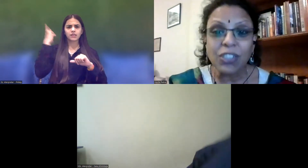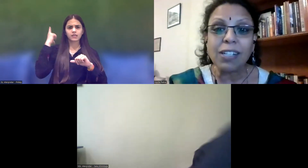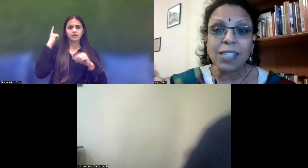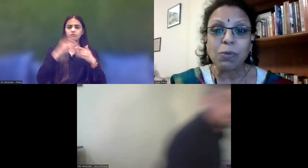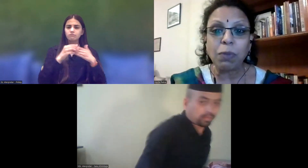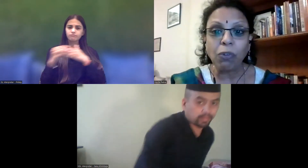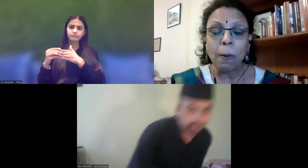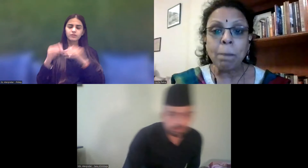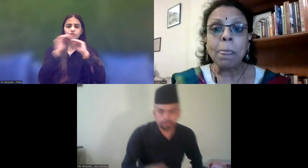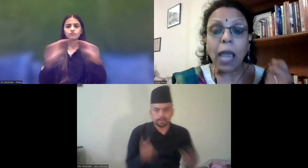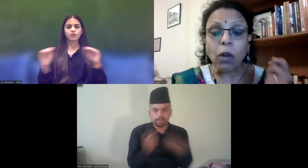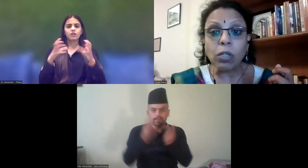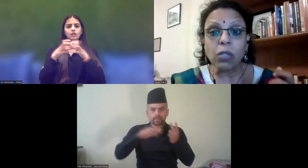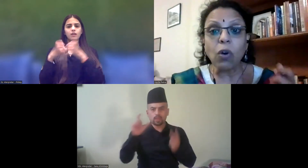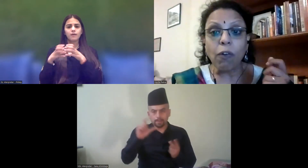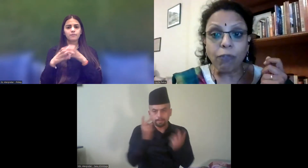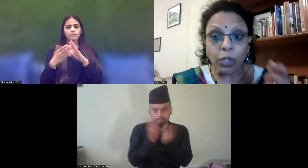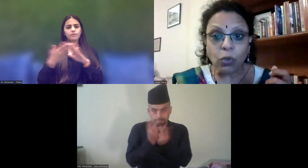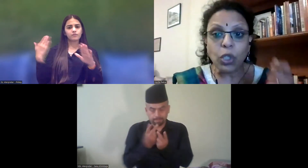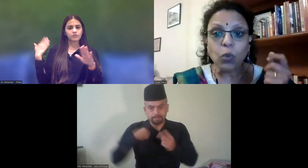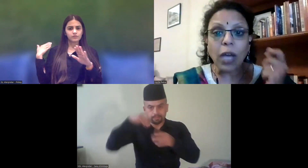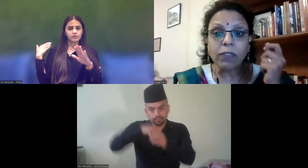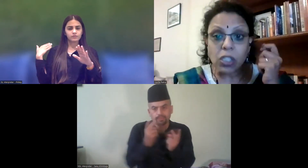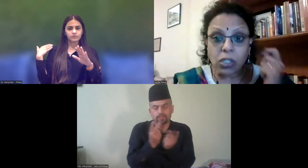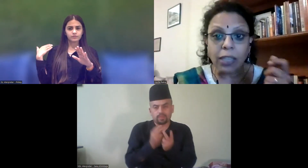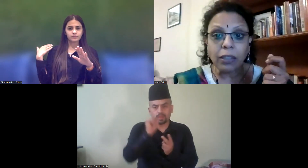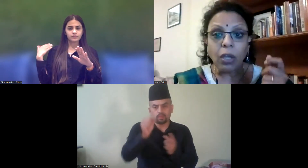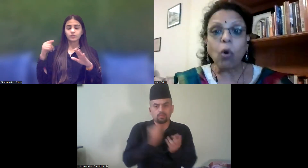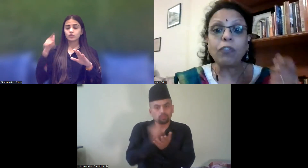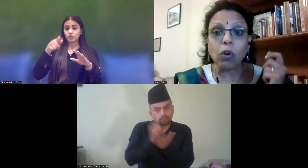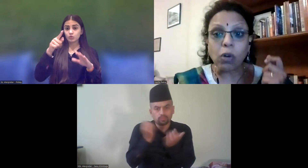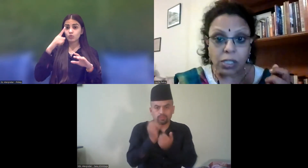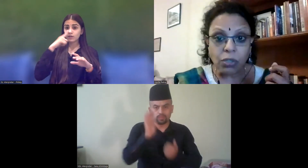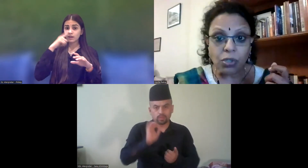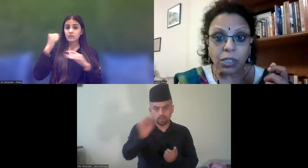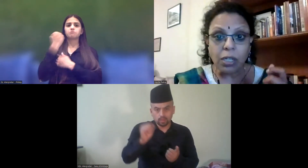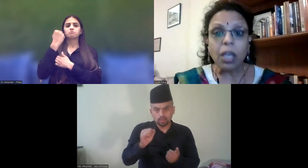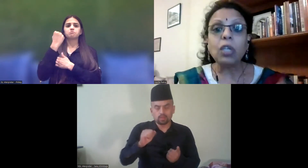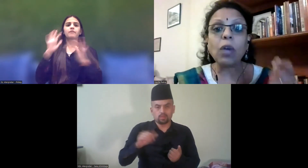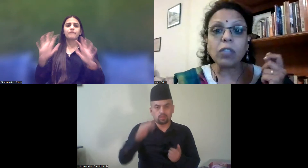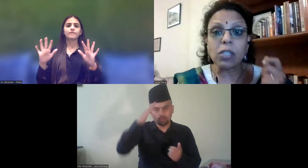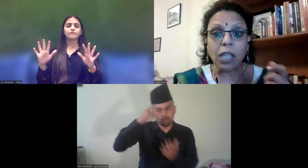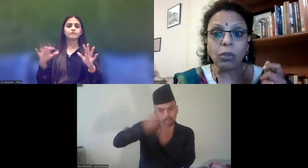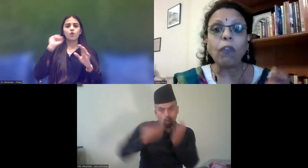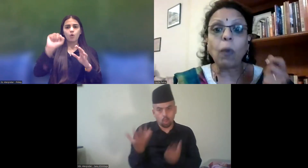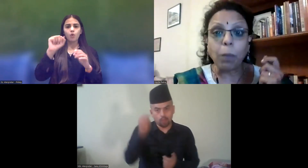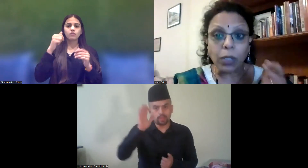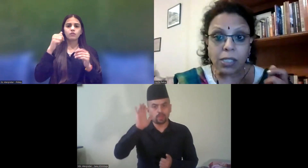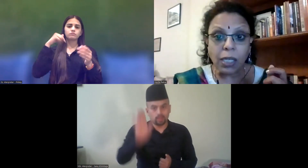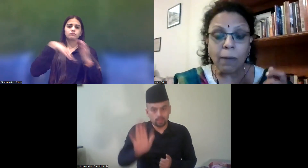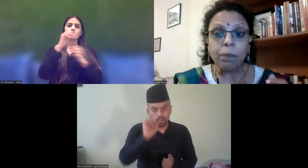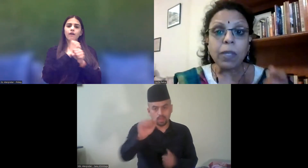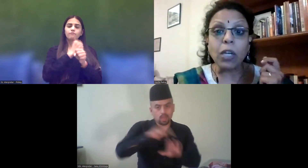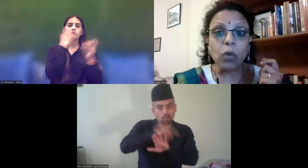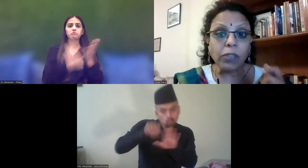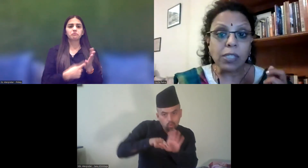in children's clubs before. And also for you, you have the strength of your constitution, you have the strength of your